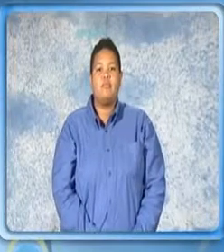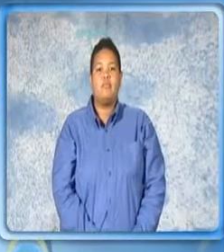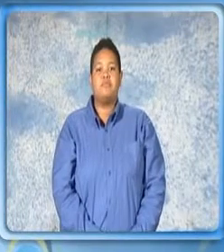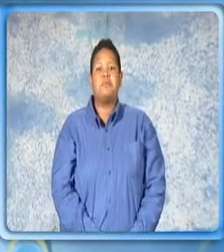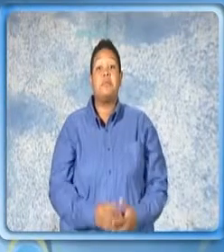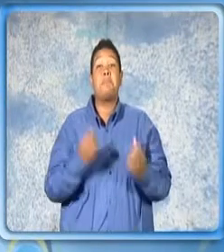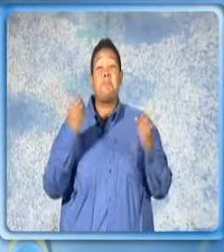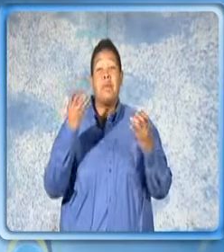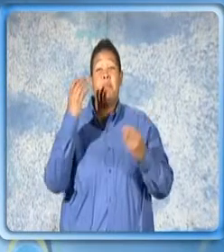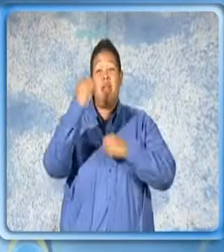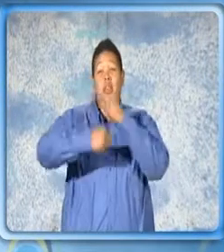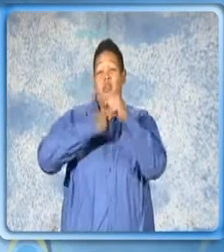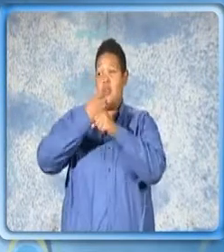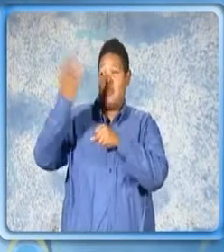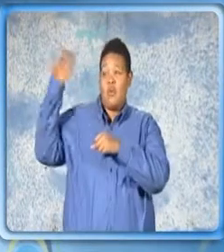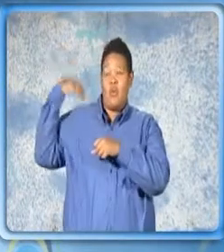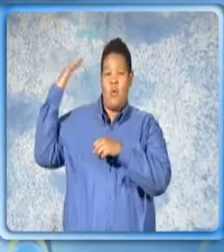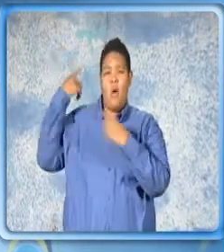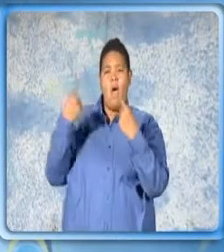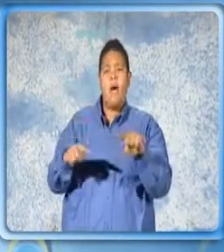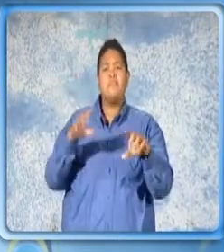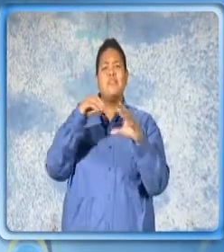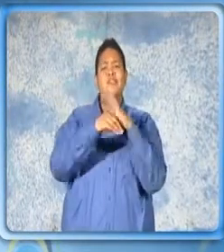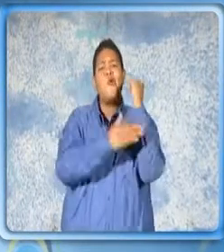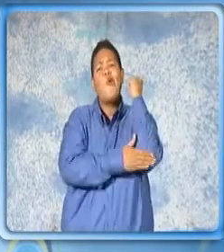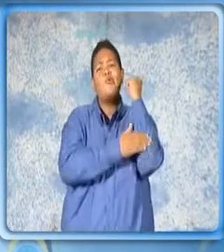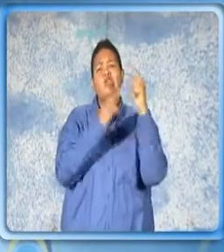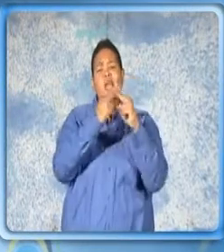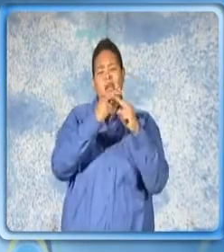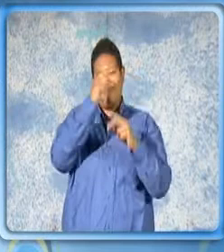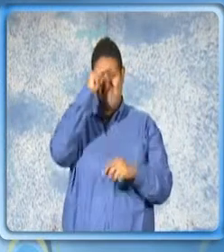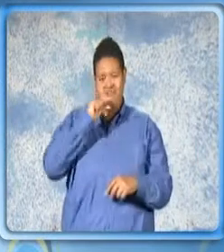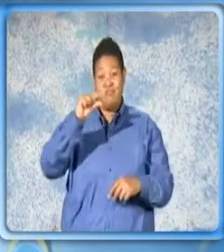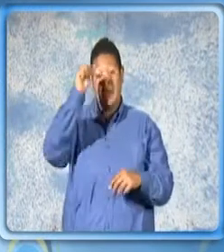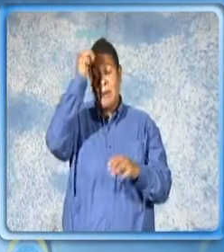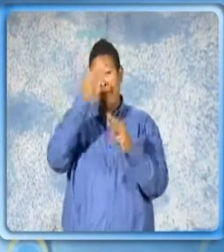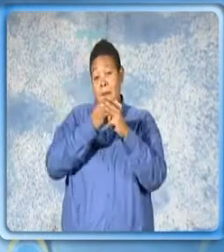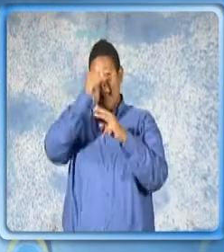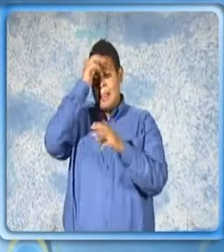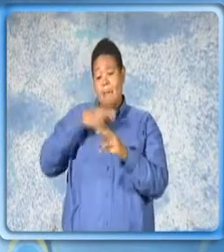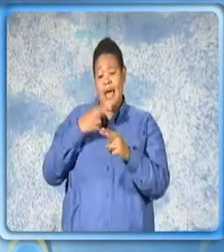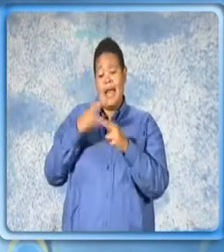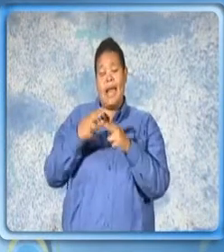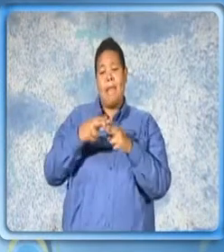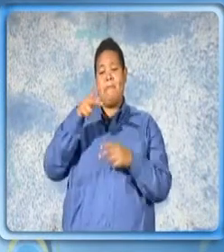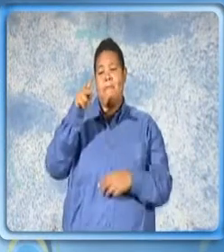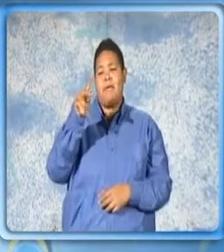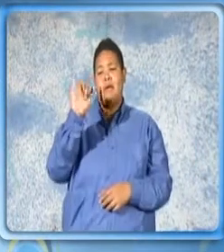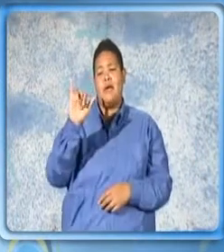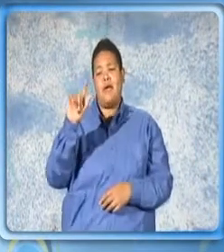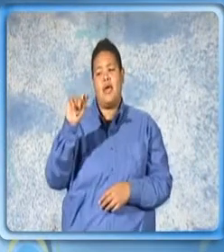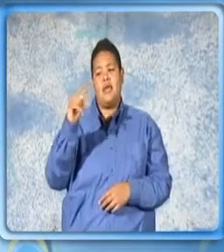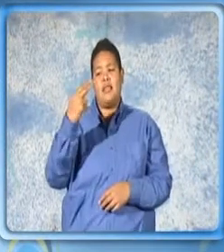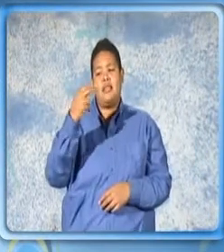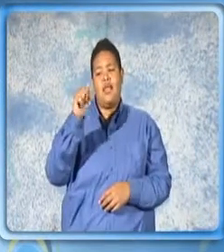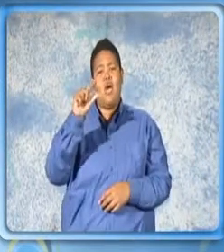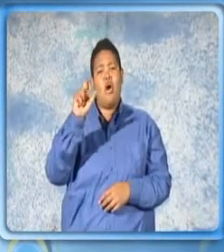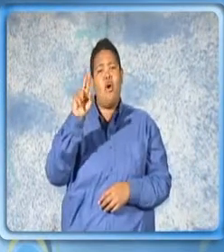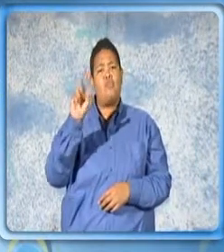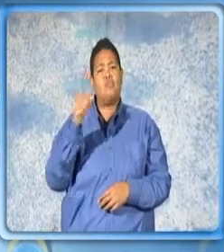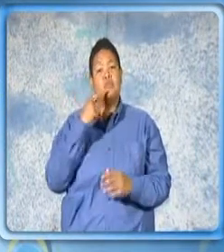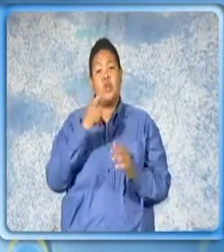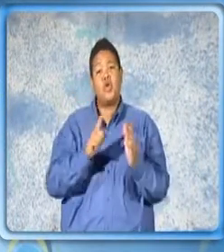Many centuries ago in ancient Greece, a mathematician named Pythagoras demonstrated an interesting truth